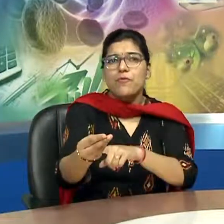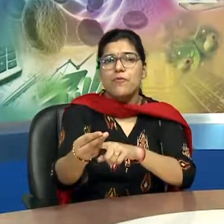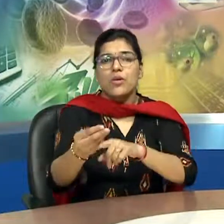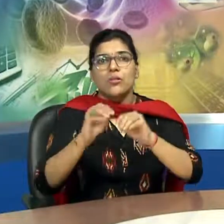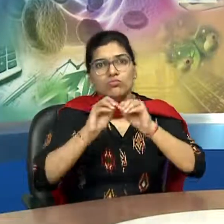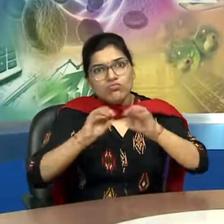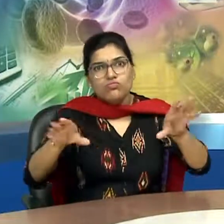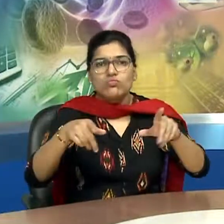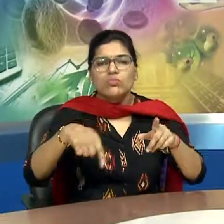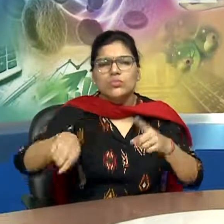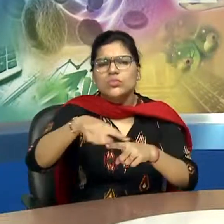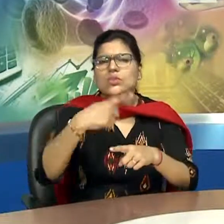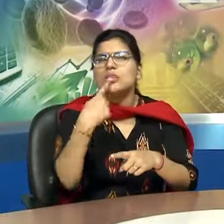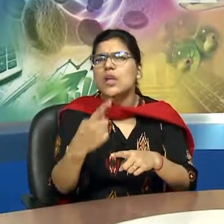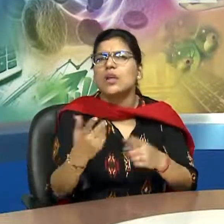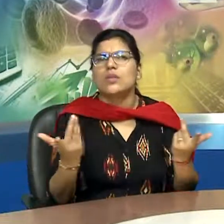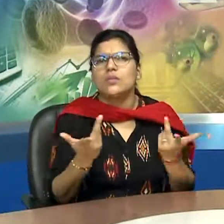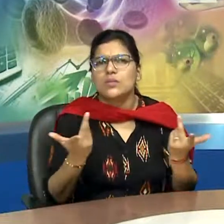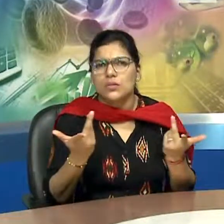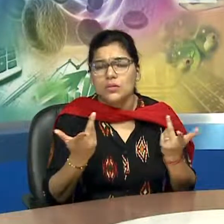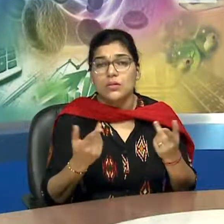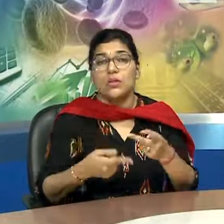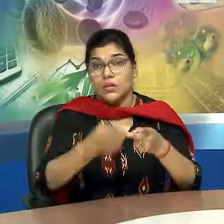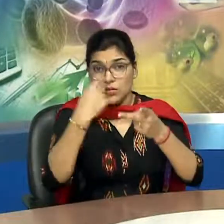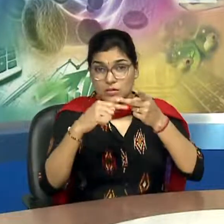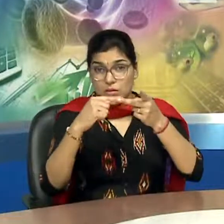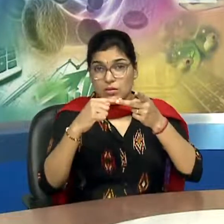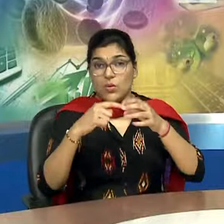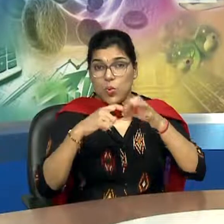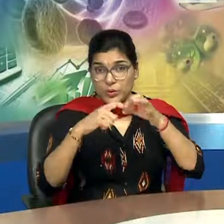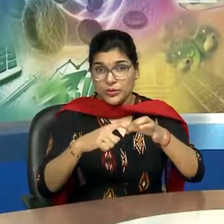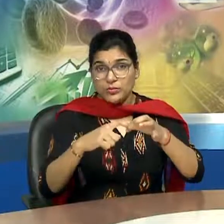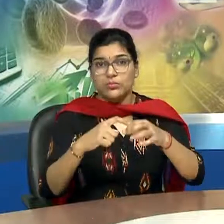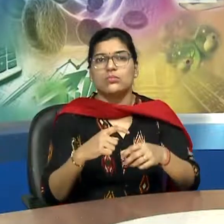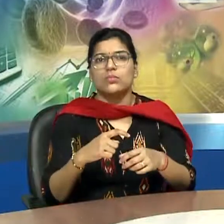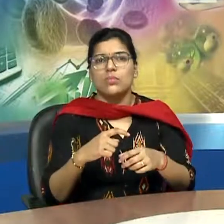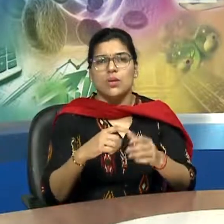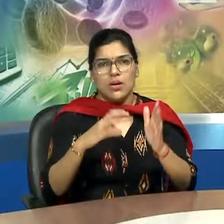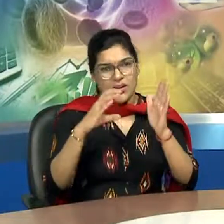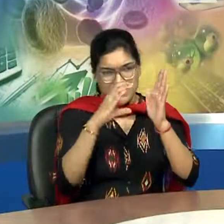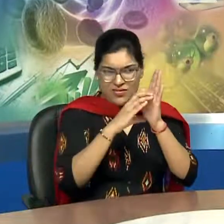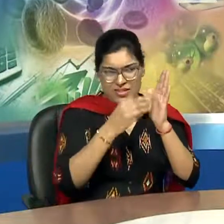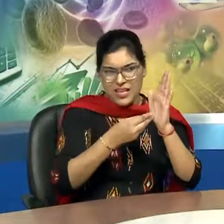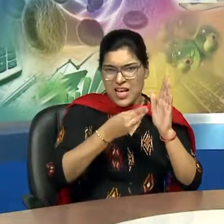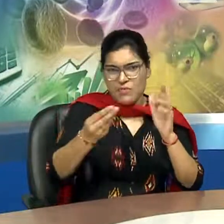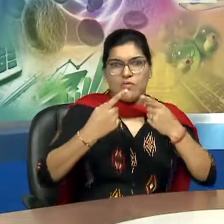The question number 2 says, what message has been conveyed through this message?